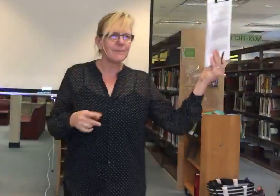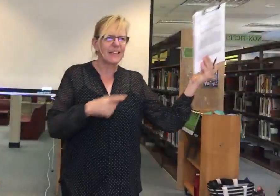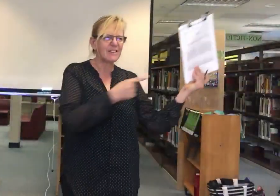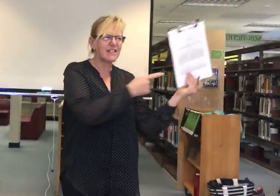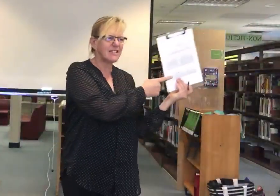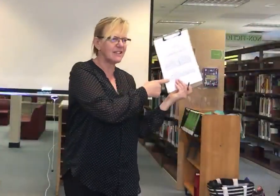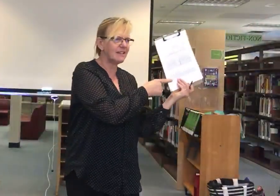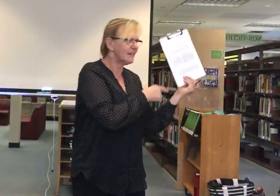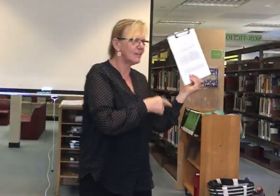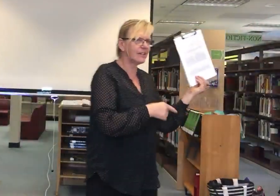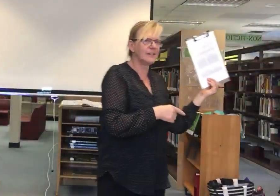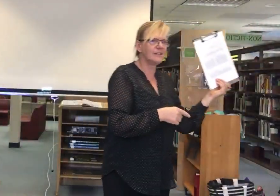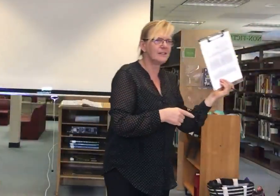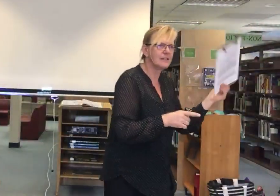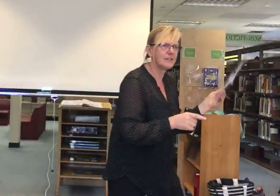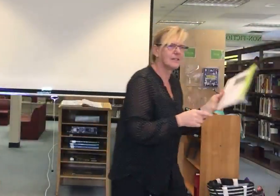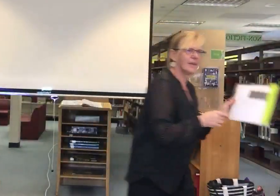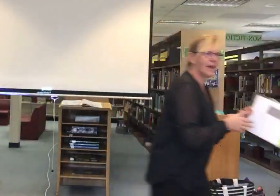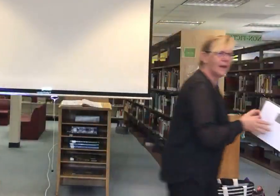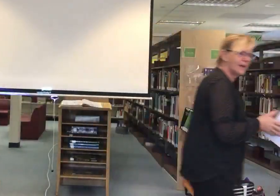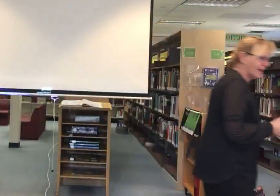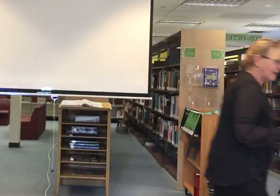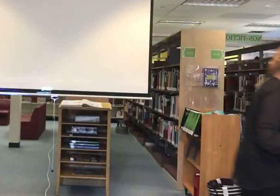So did anybody else need to look at this?